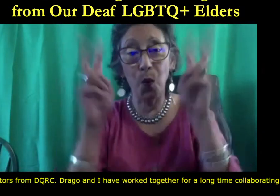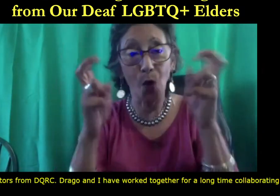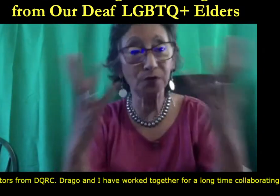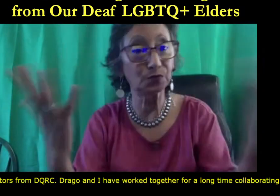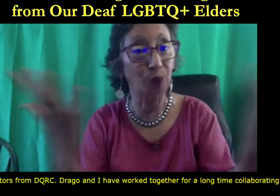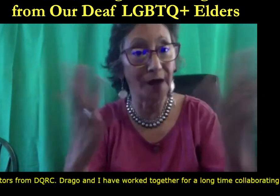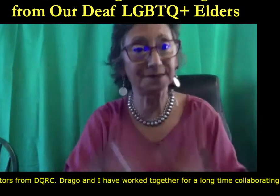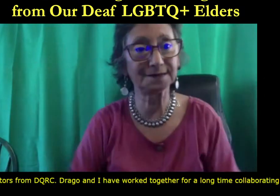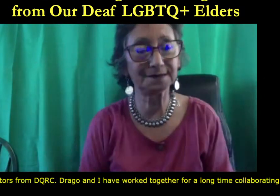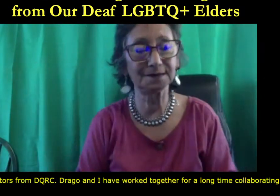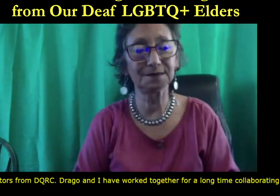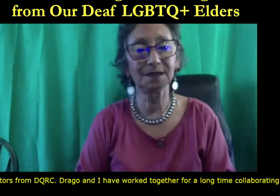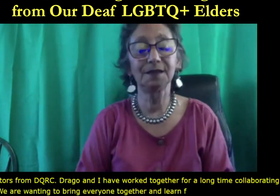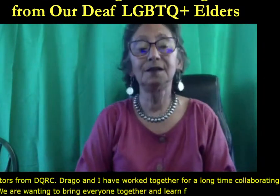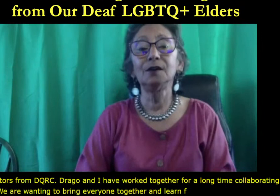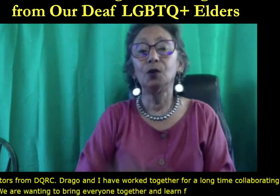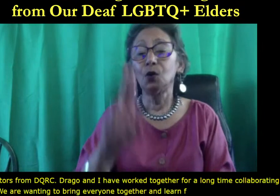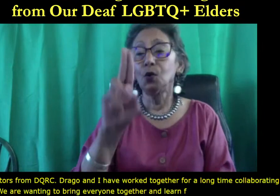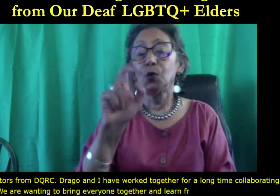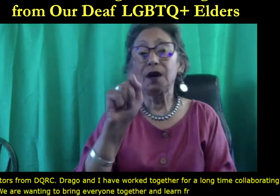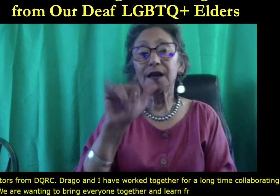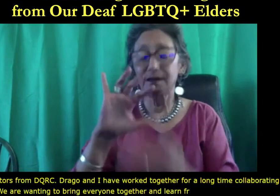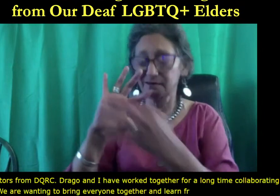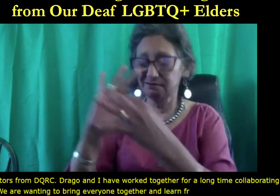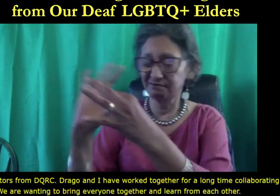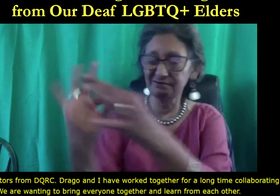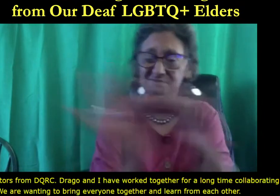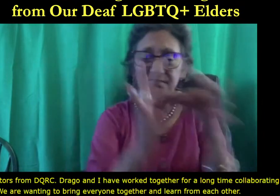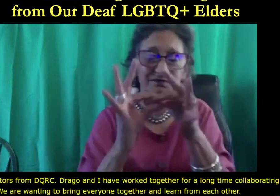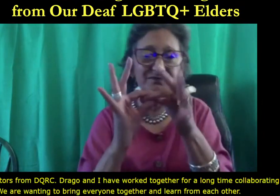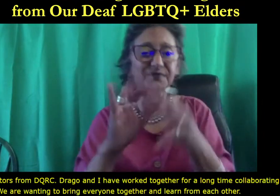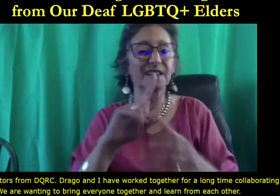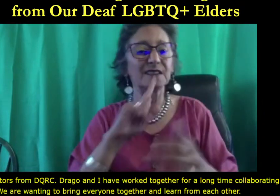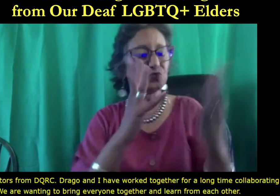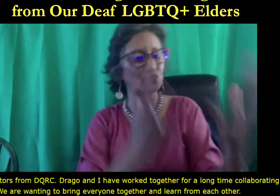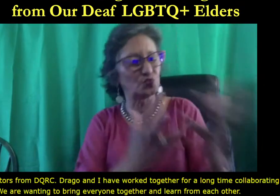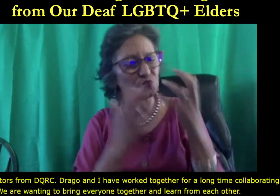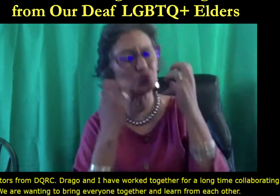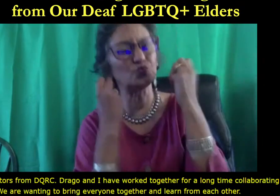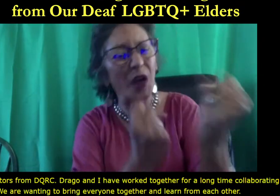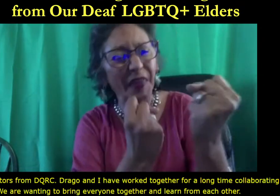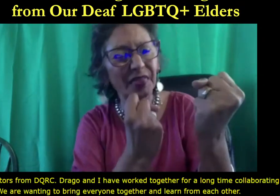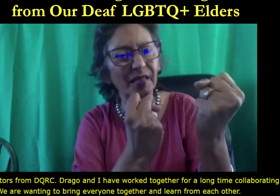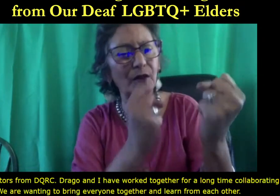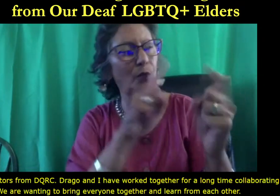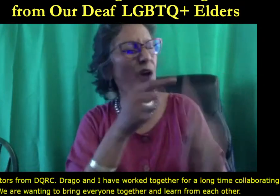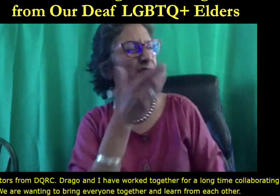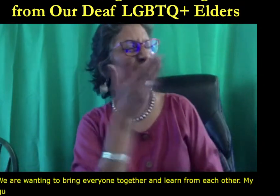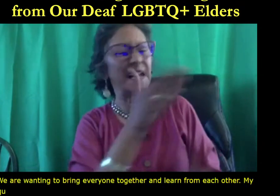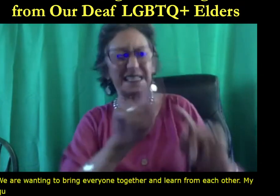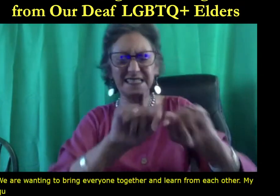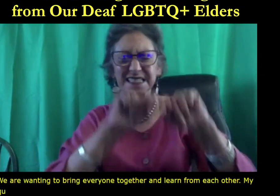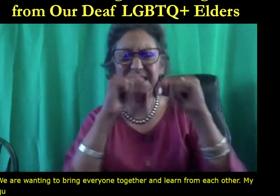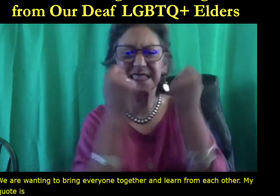my favorite quote is unity is our strength